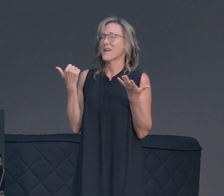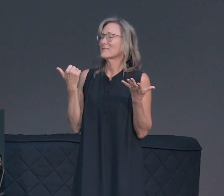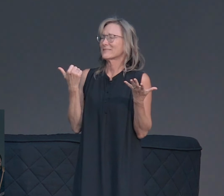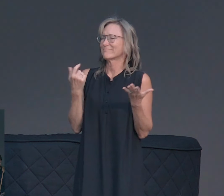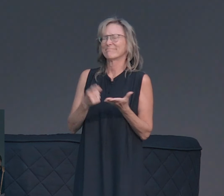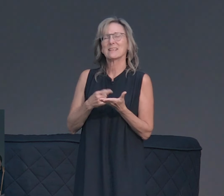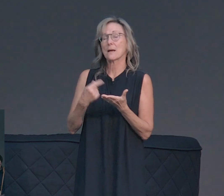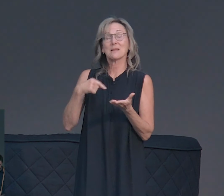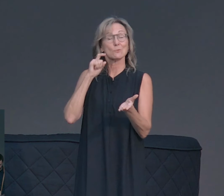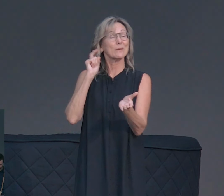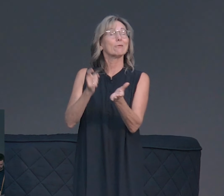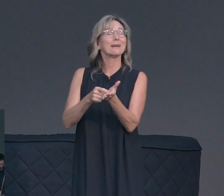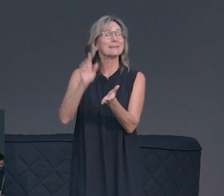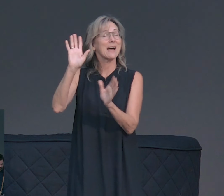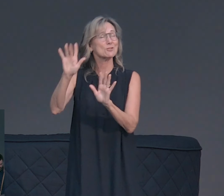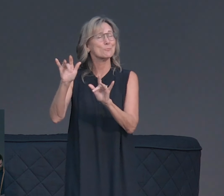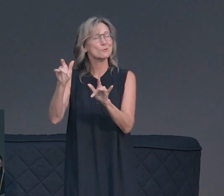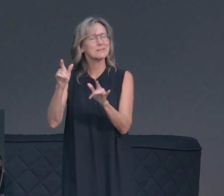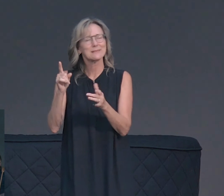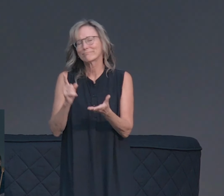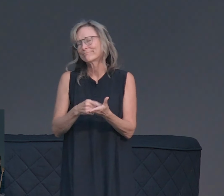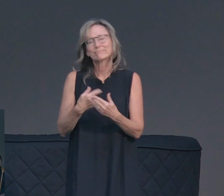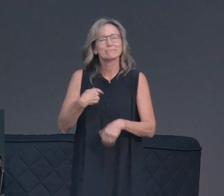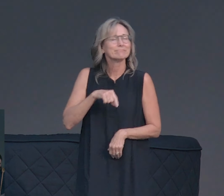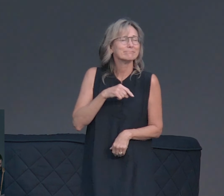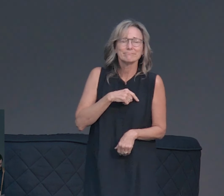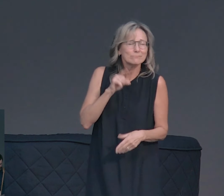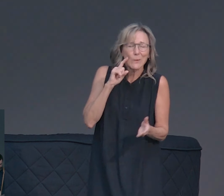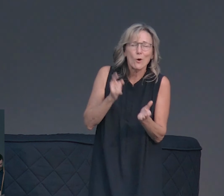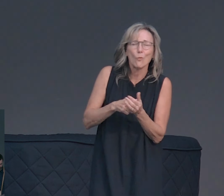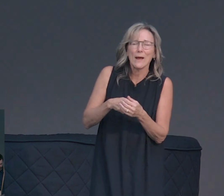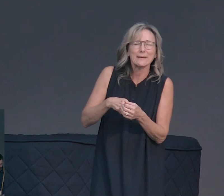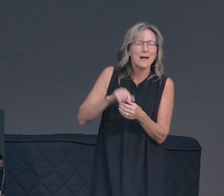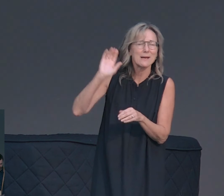Sometimes we recognize those mercies and sometimes we don't.